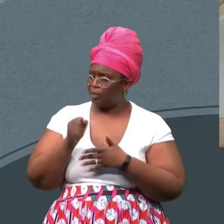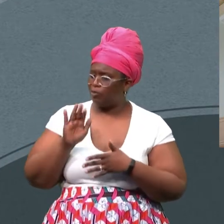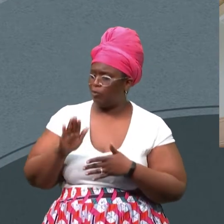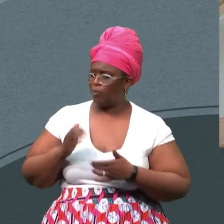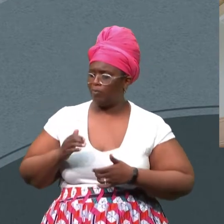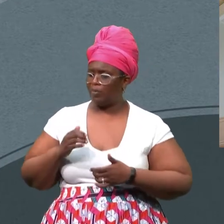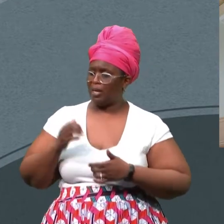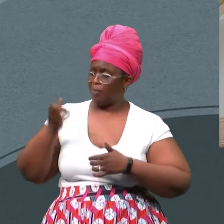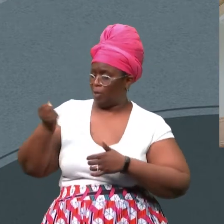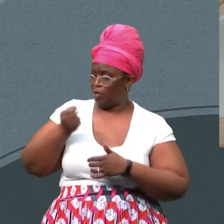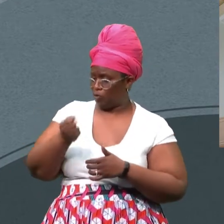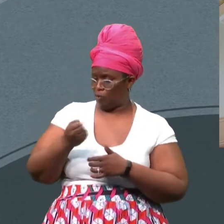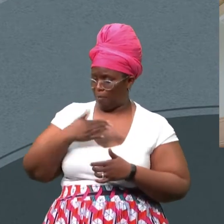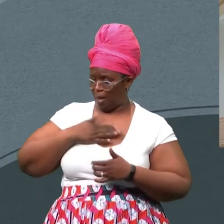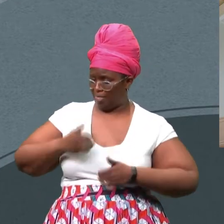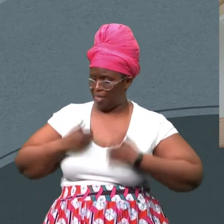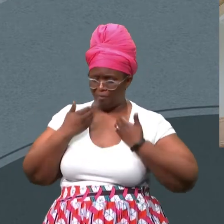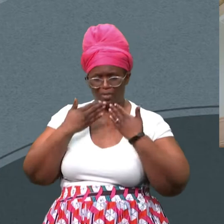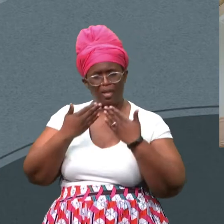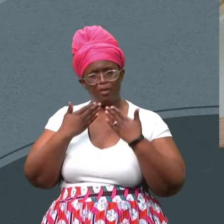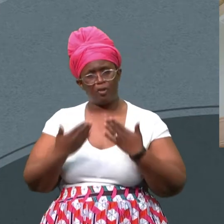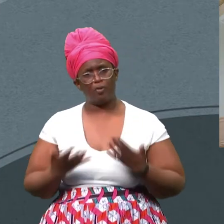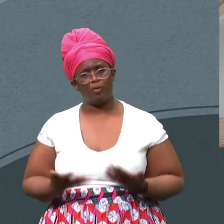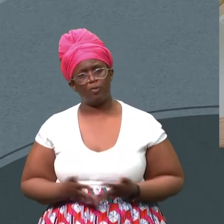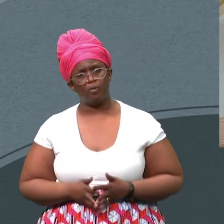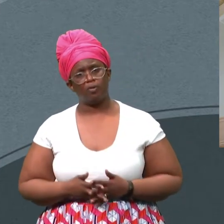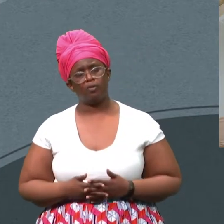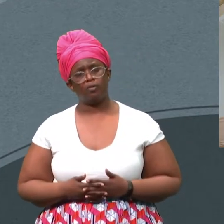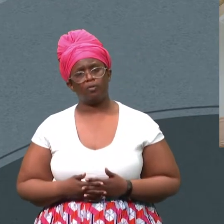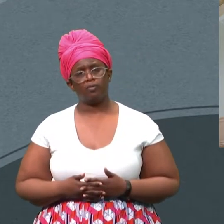Whew. Come on, he knows everything about you.